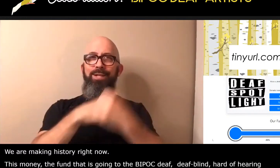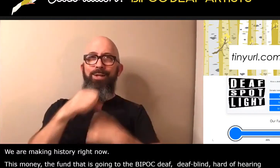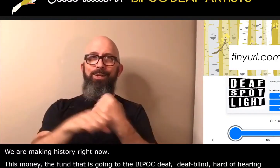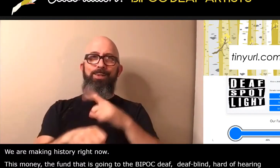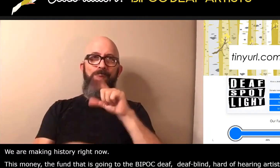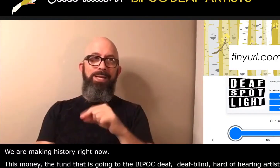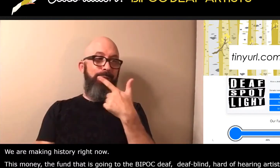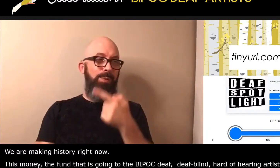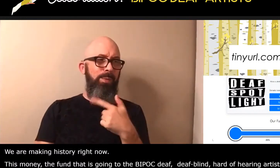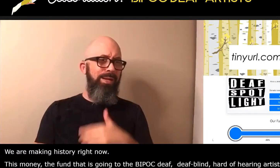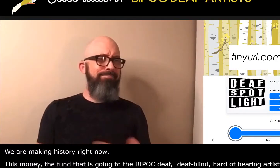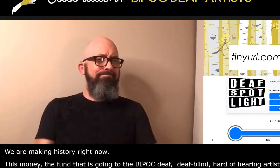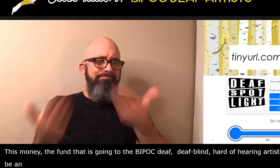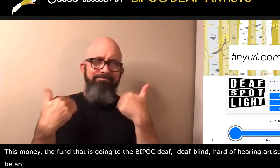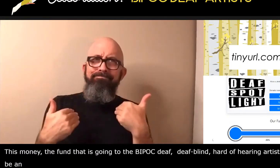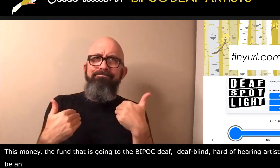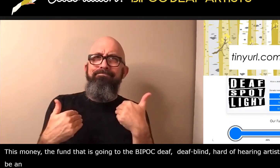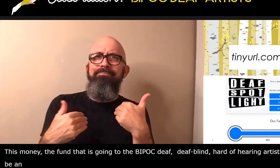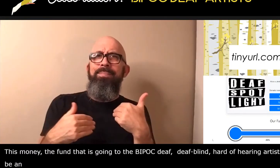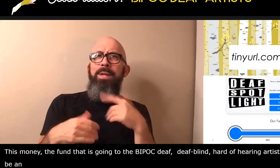that community and those artists,